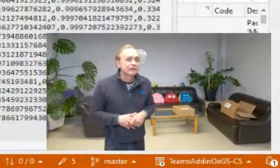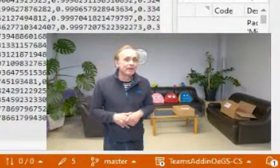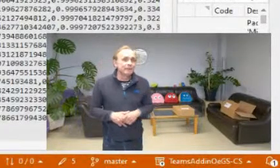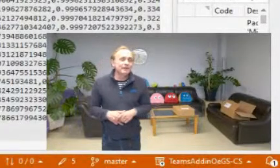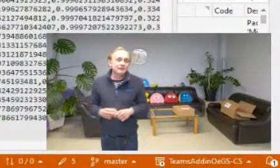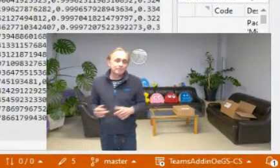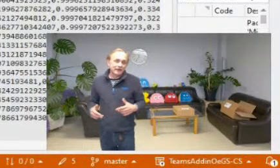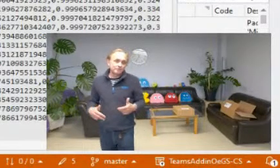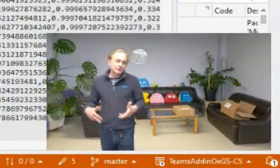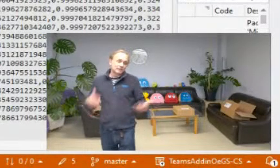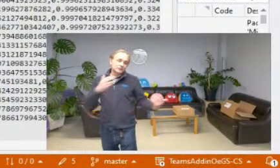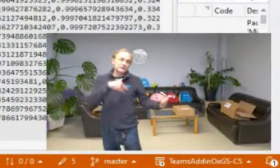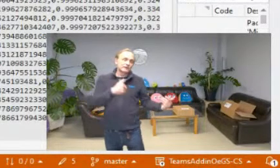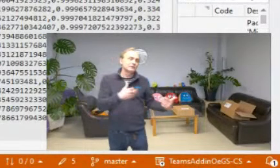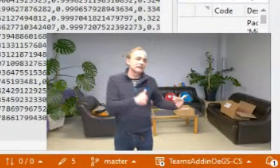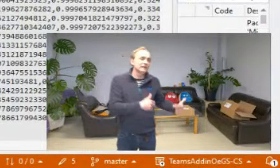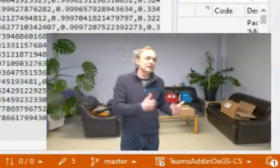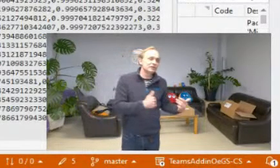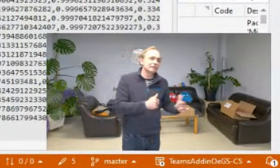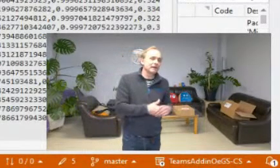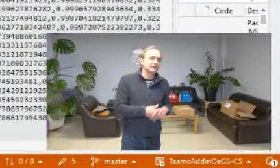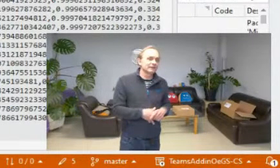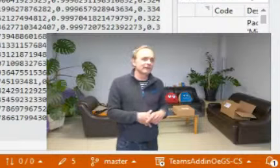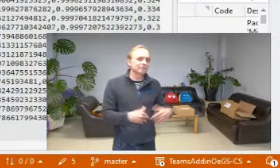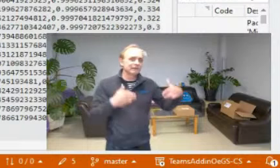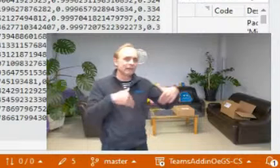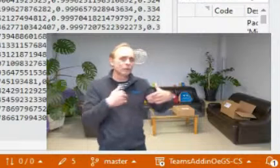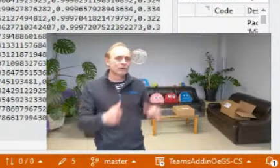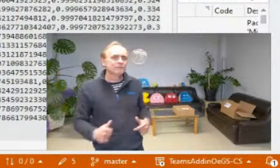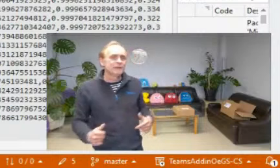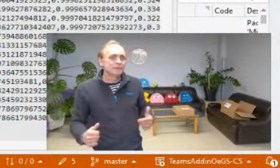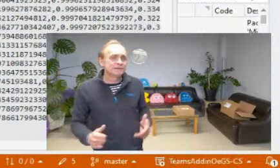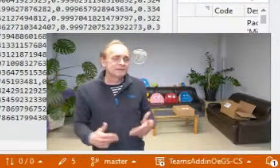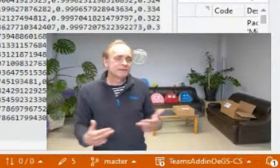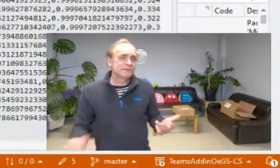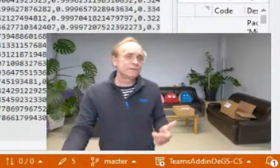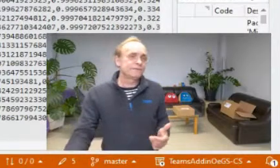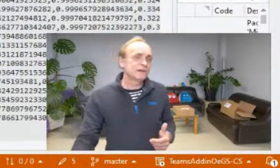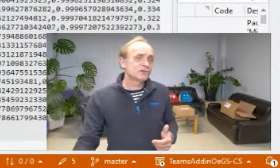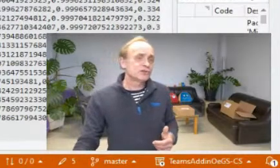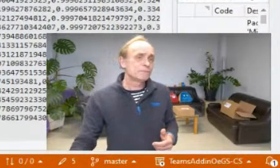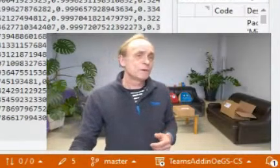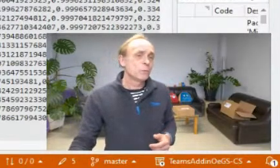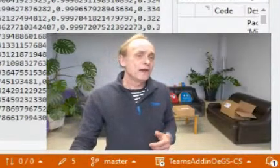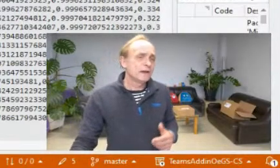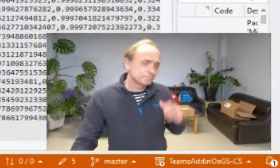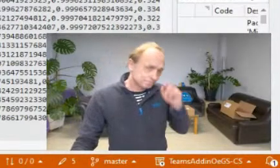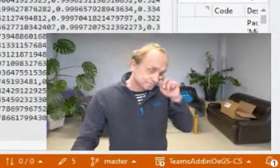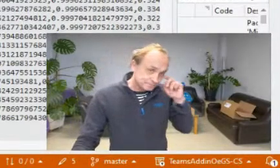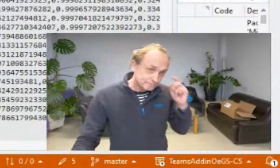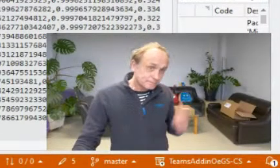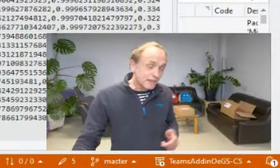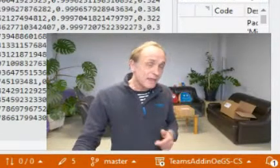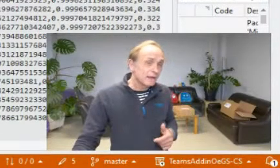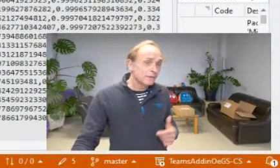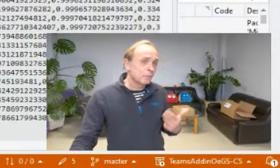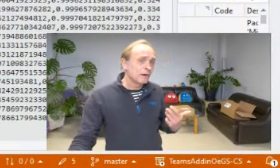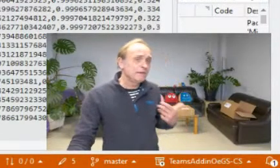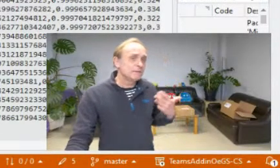called. By MediaPipe, we come to the initial part a little bit lower, but this is the function where